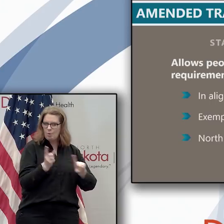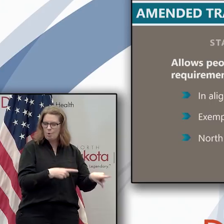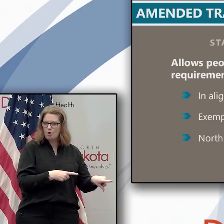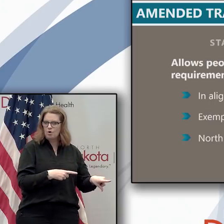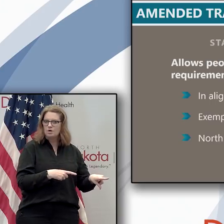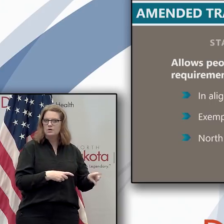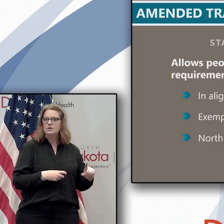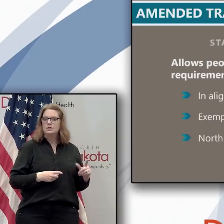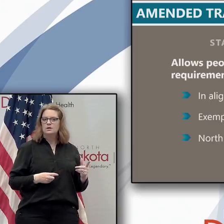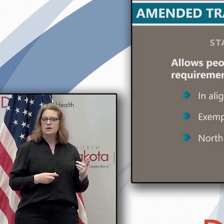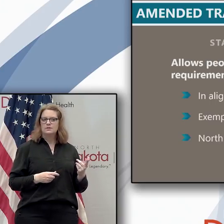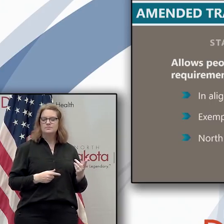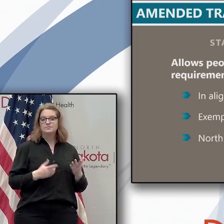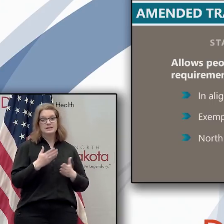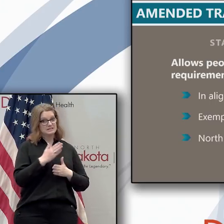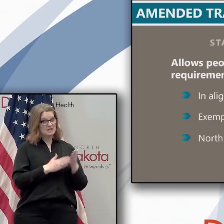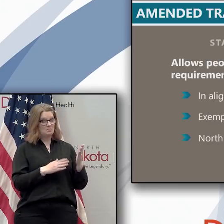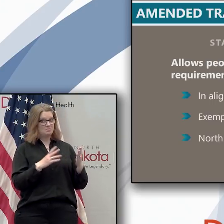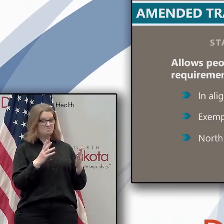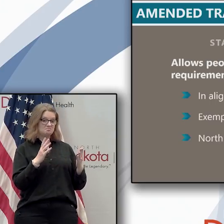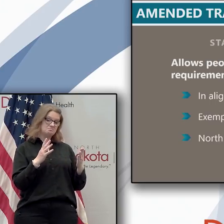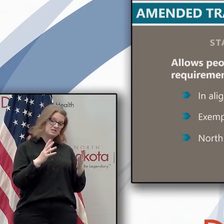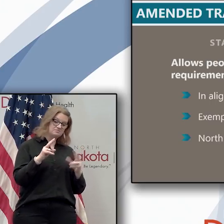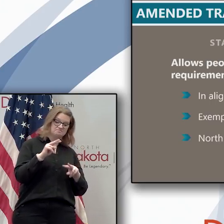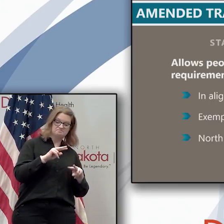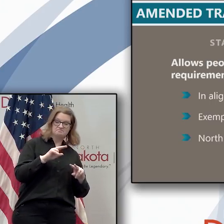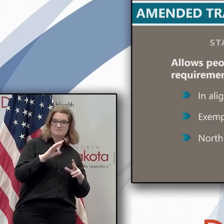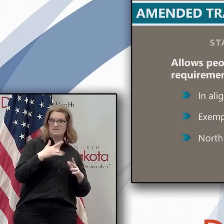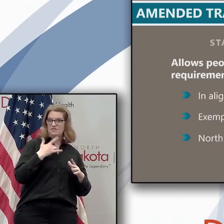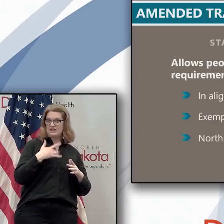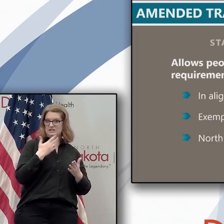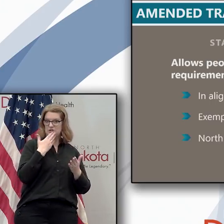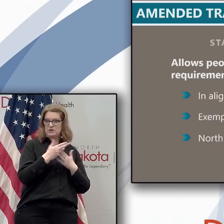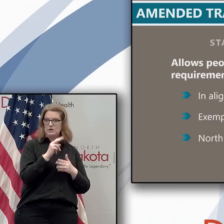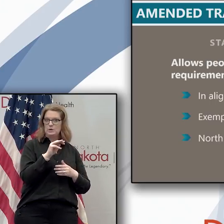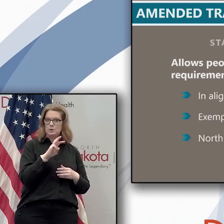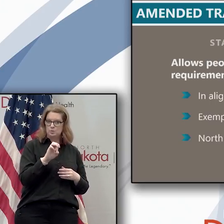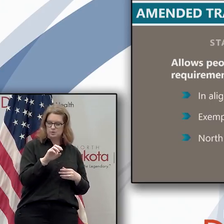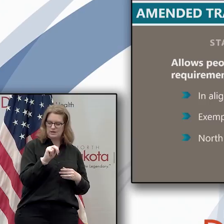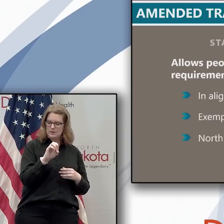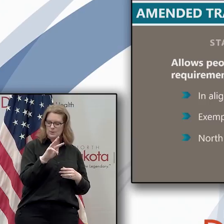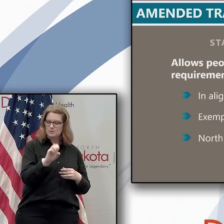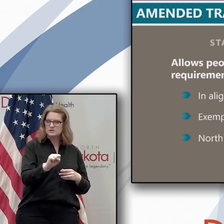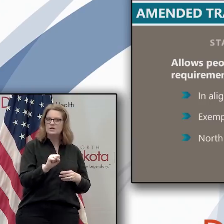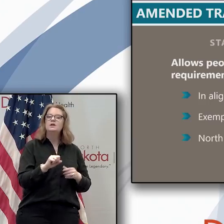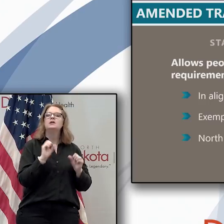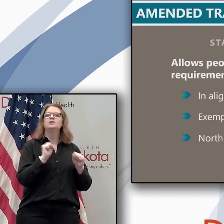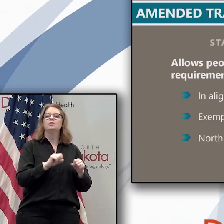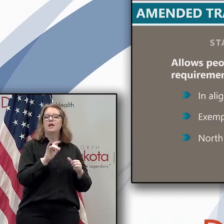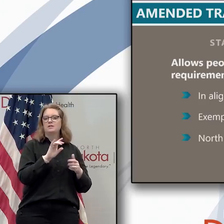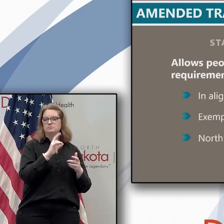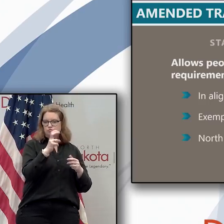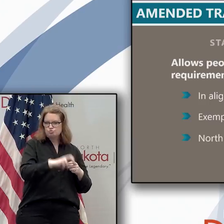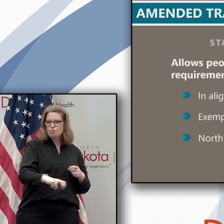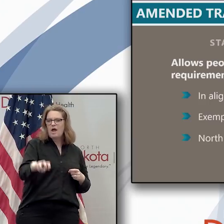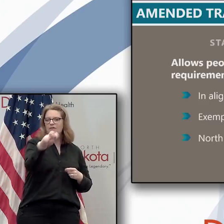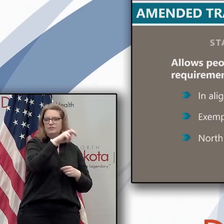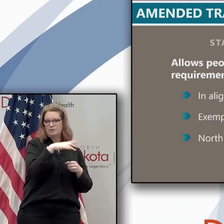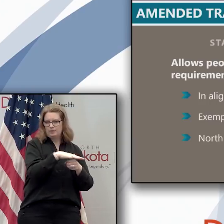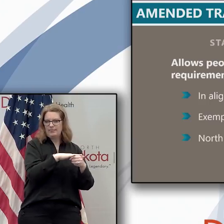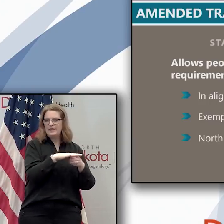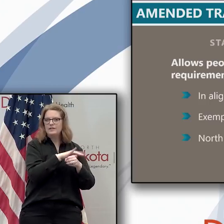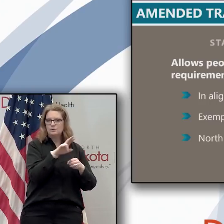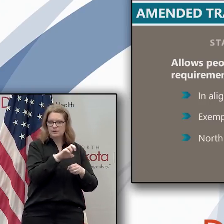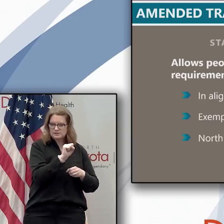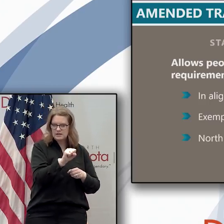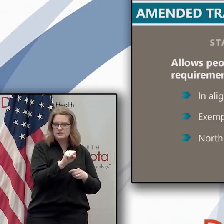many will view this as good news. This allows for people to travel freely within the United States and releases requirements for people